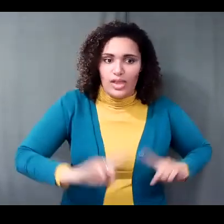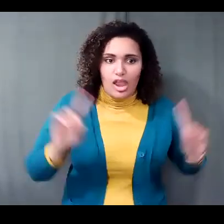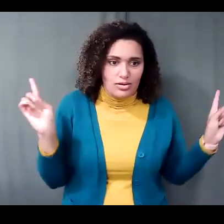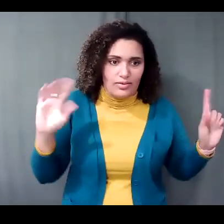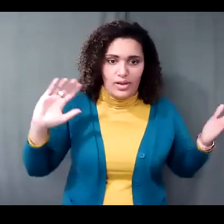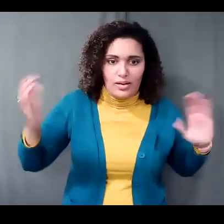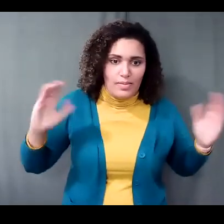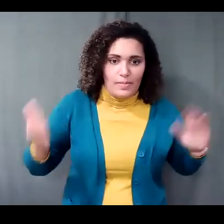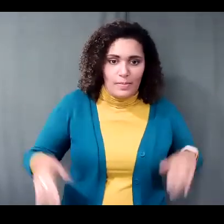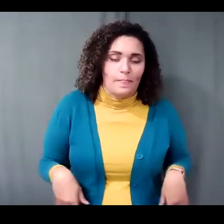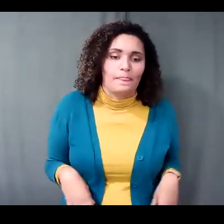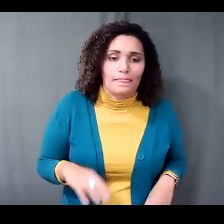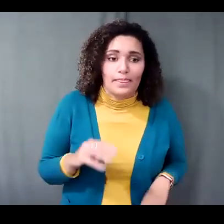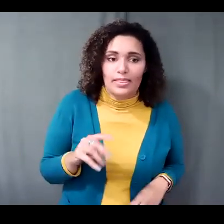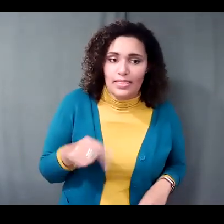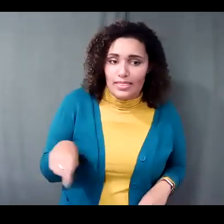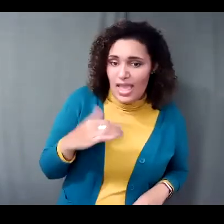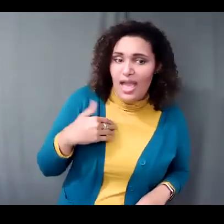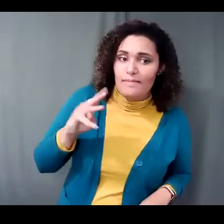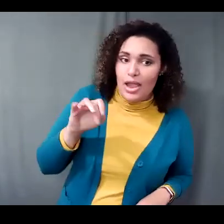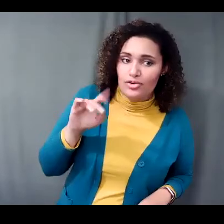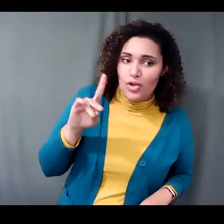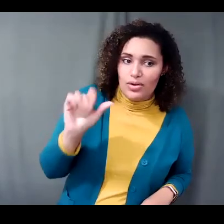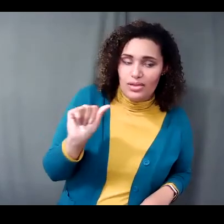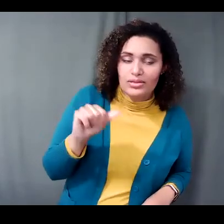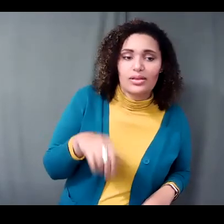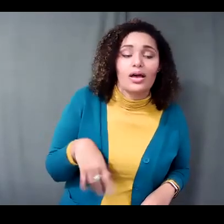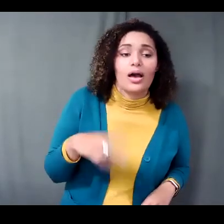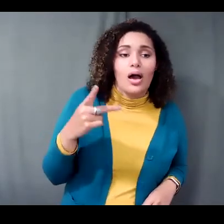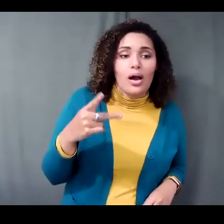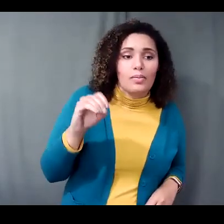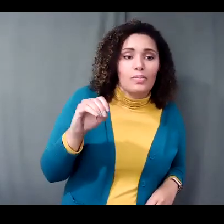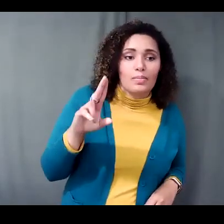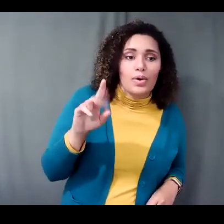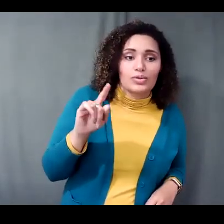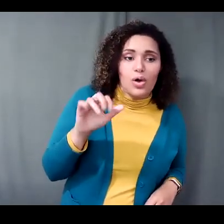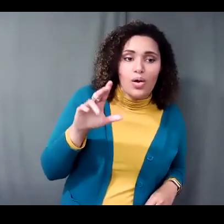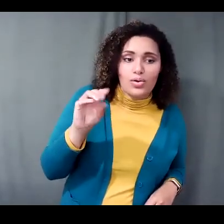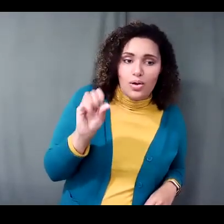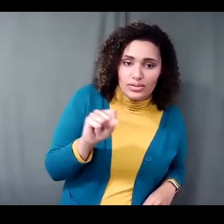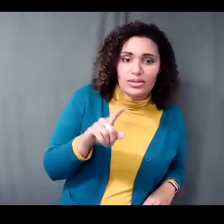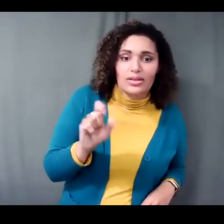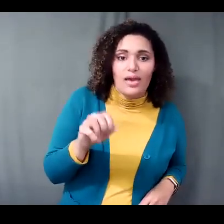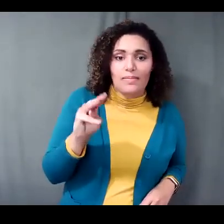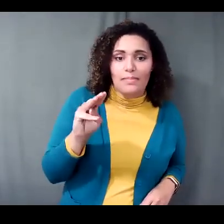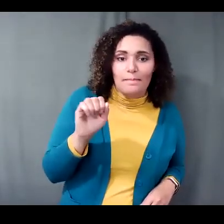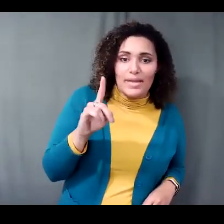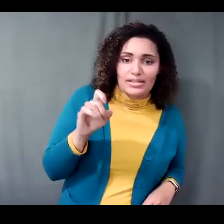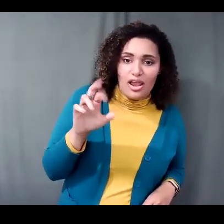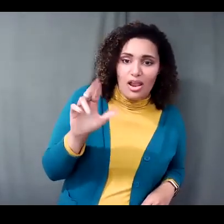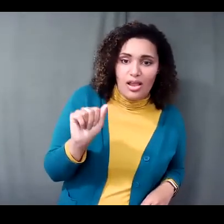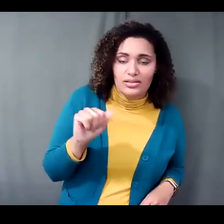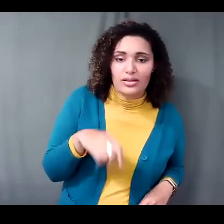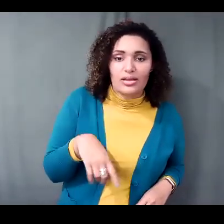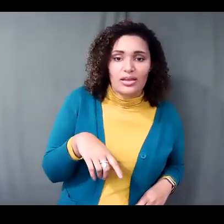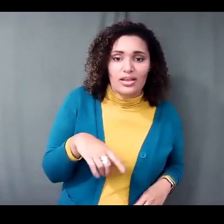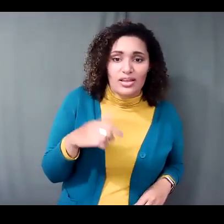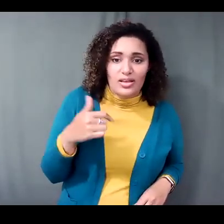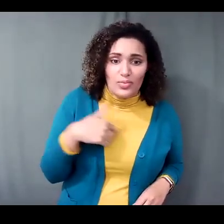yes, don't try to get the wax off. You'll cut your finger. It's so hard when it's done. So the best thing is just go straight